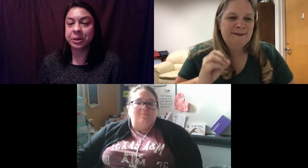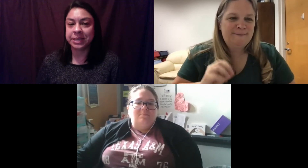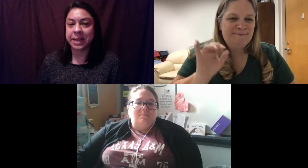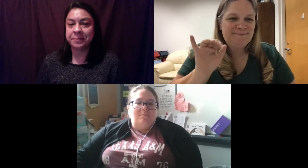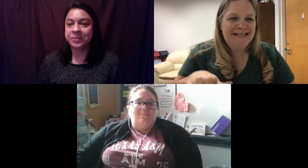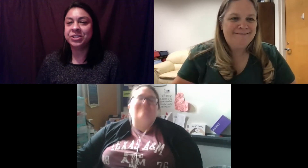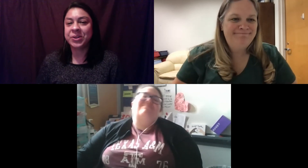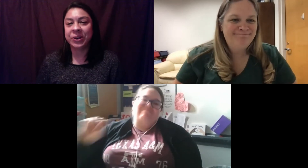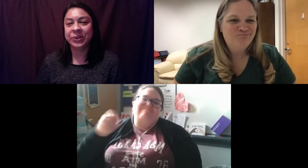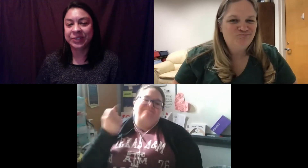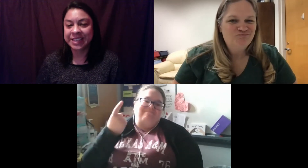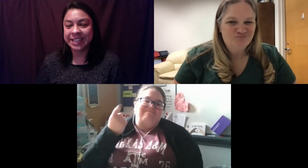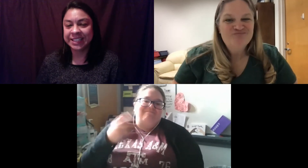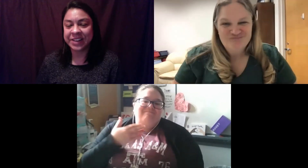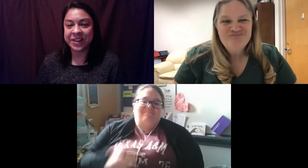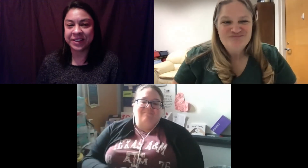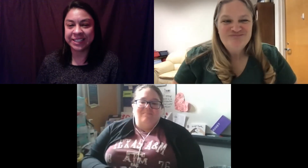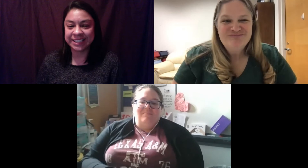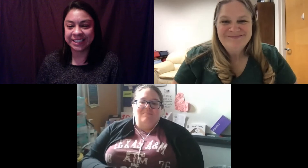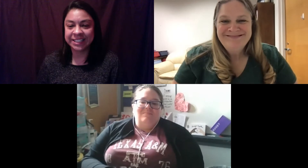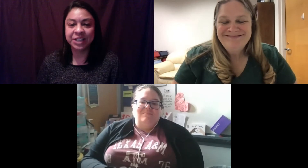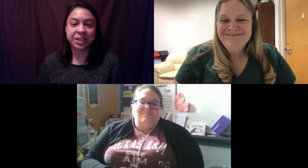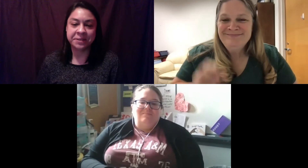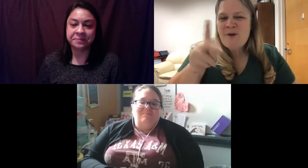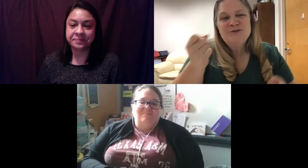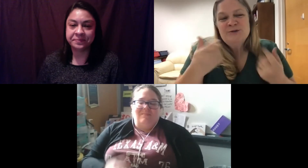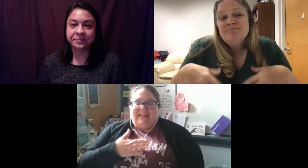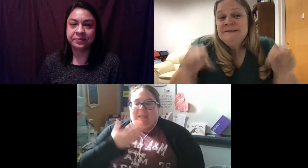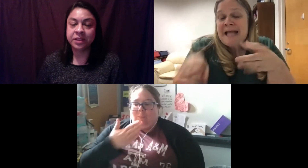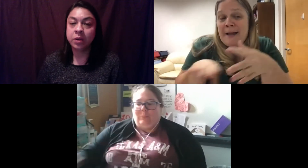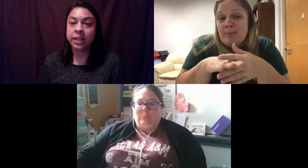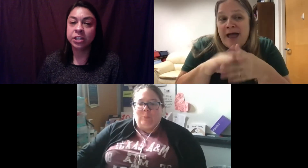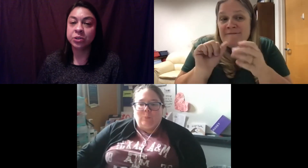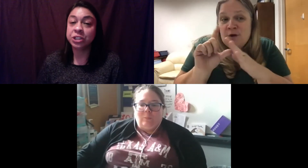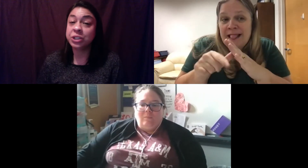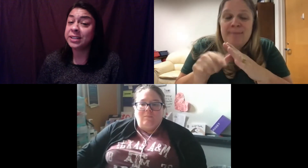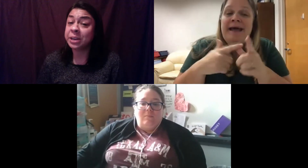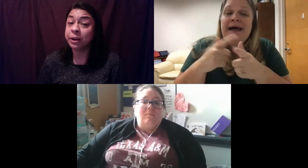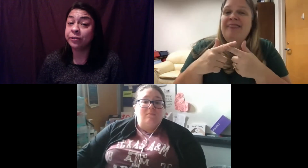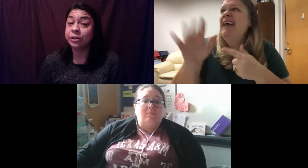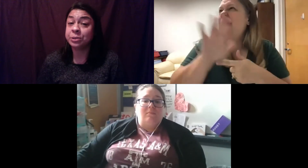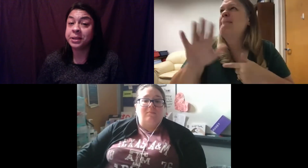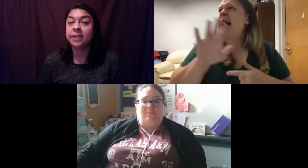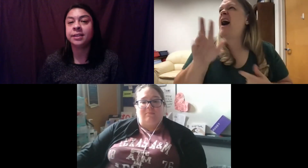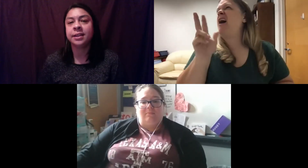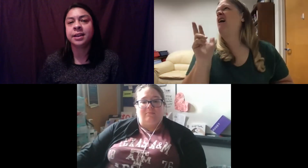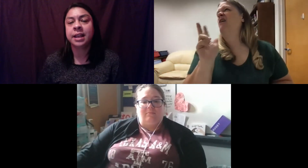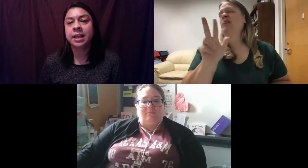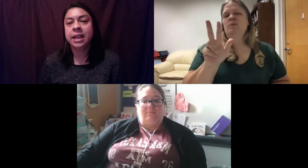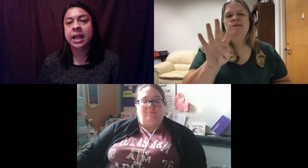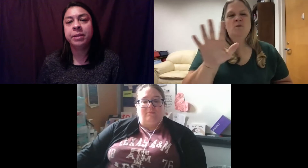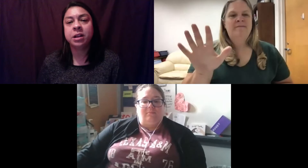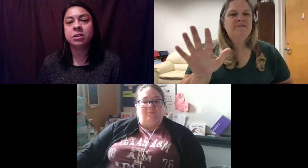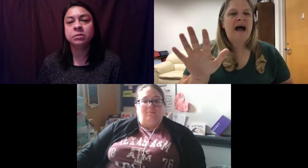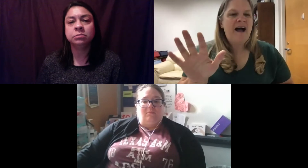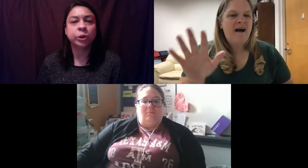showed up today. So that's kind of how it is. Understand. Okay, so just go ahead and take a break for a little bit, and then